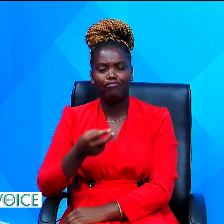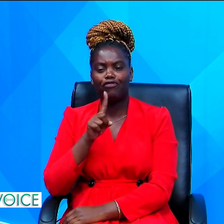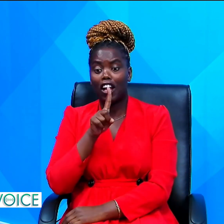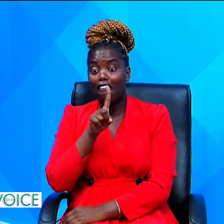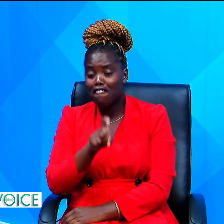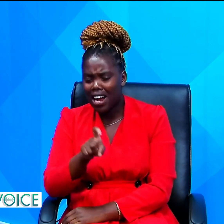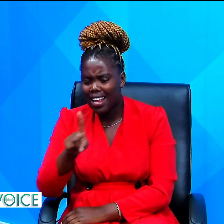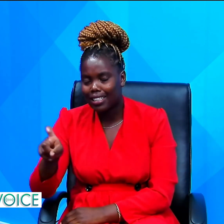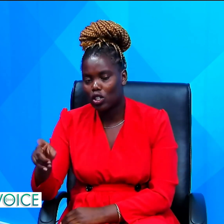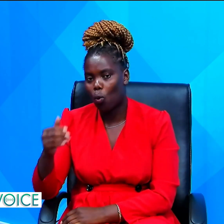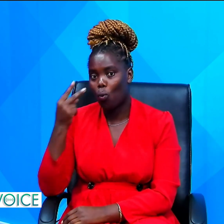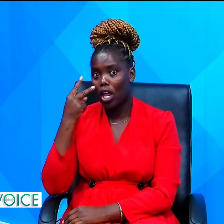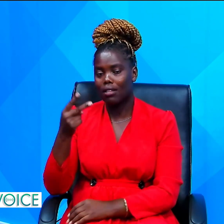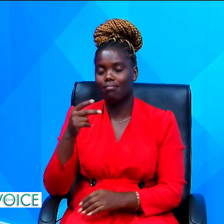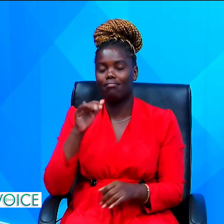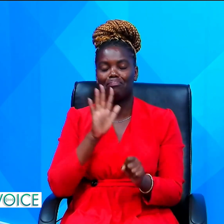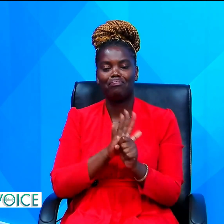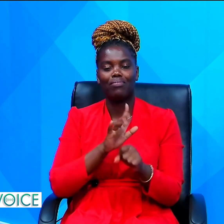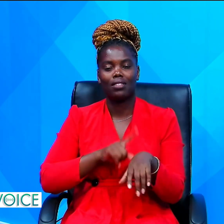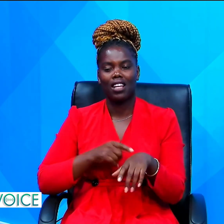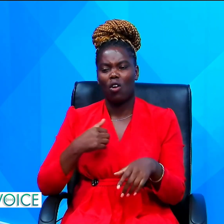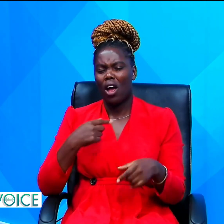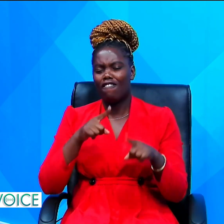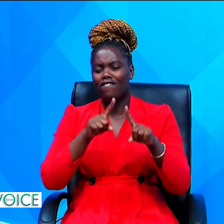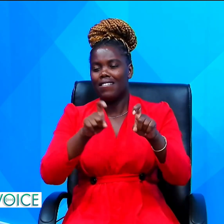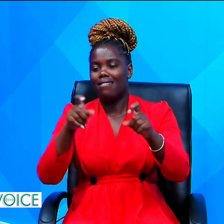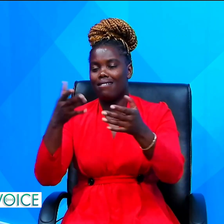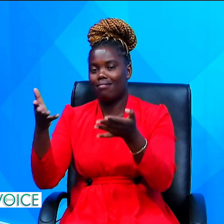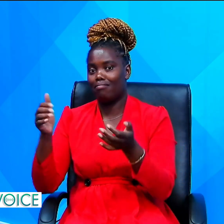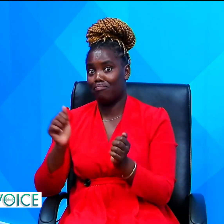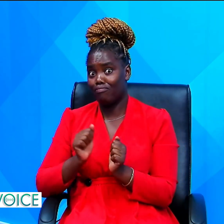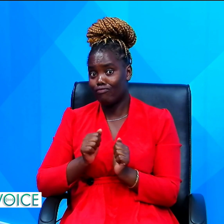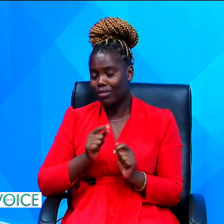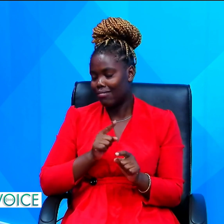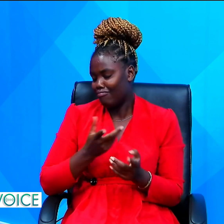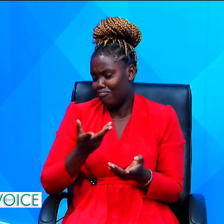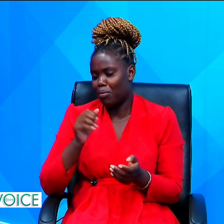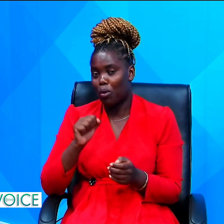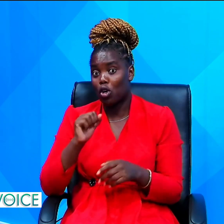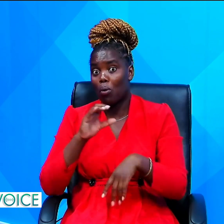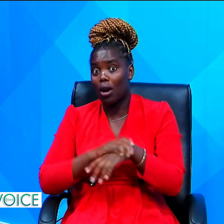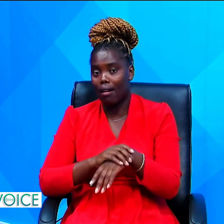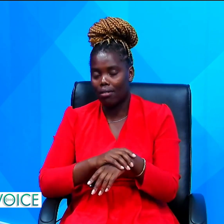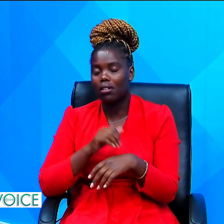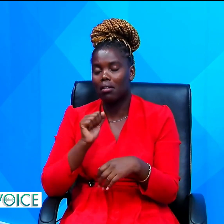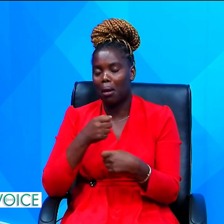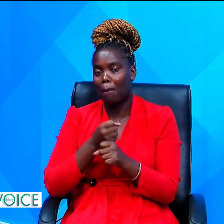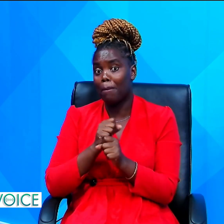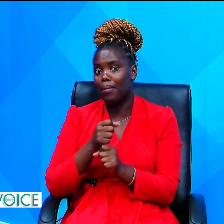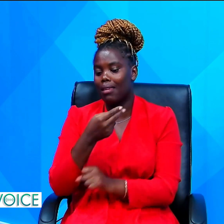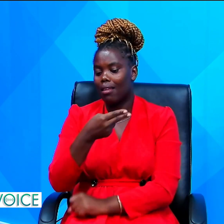it can also be brought by virus. The virus that you can get hepatitis through